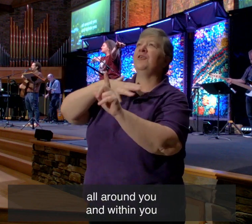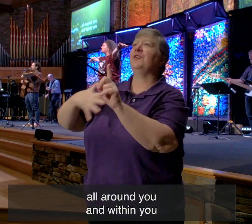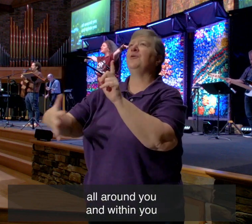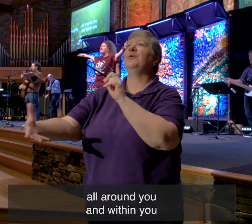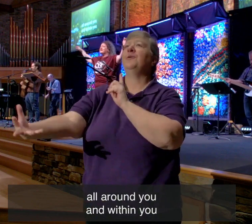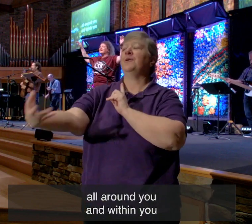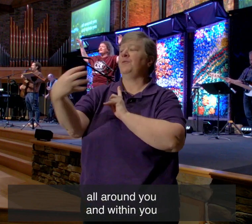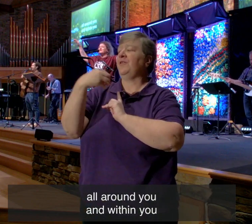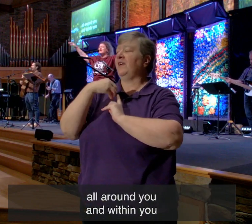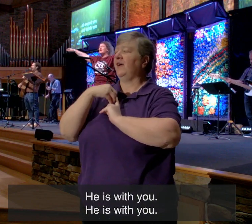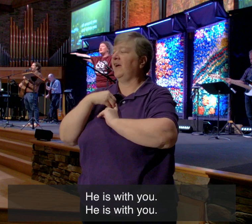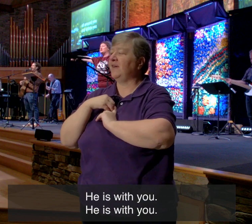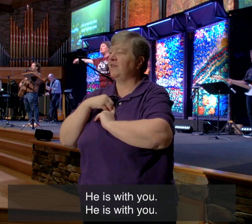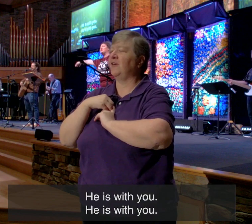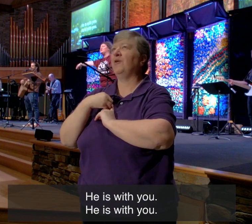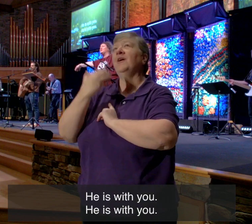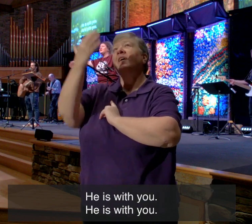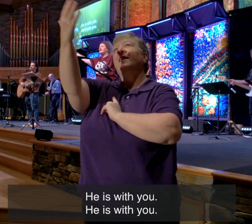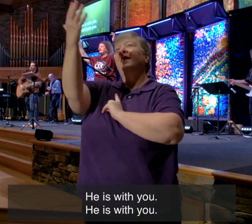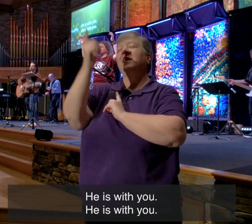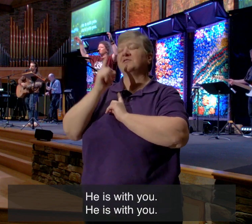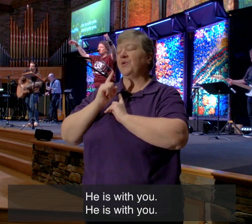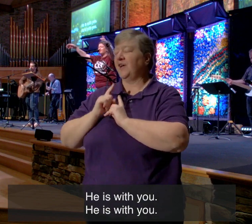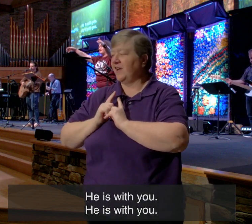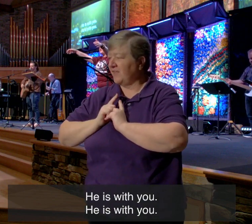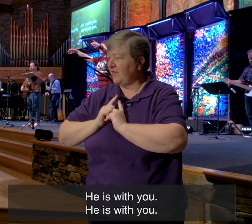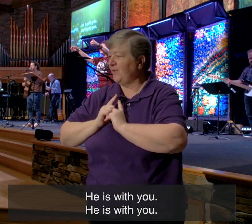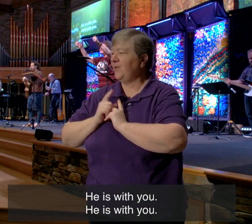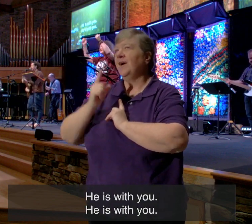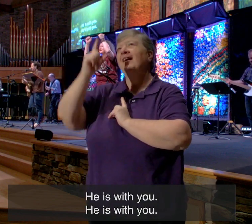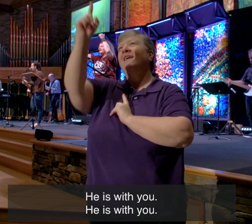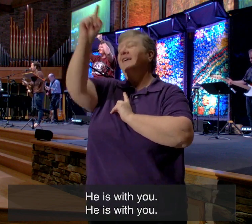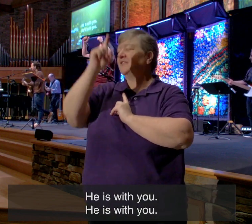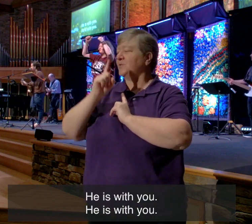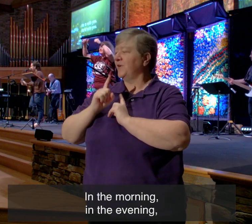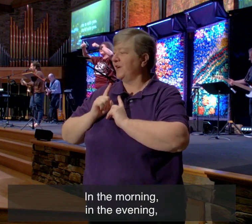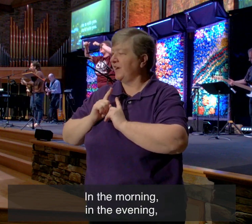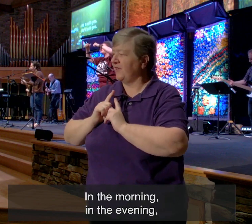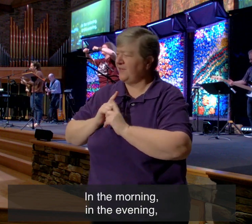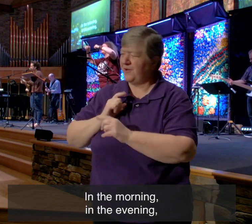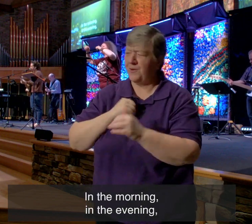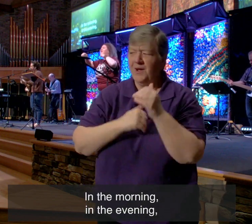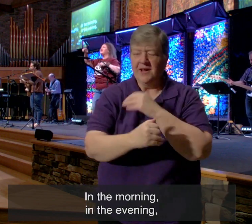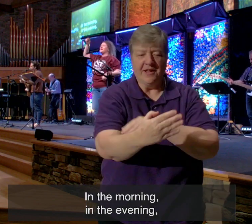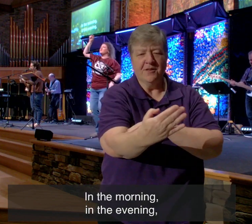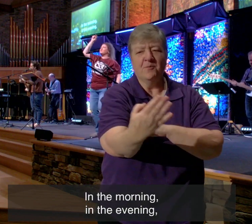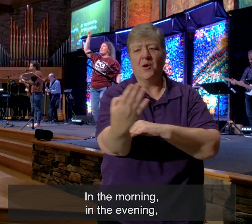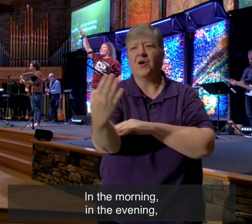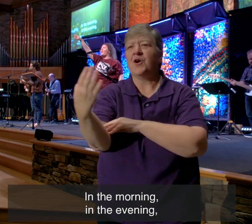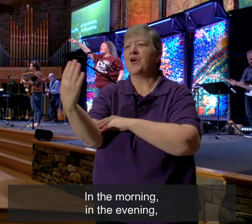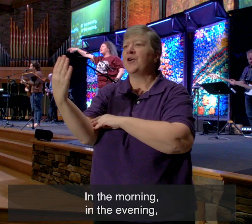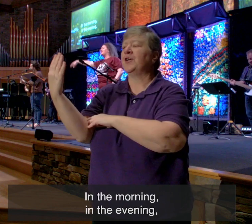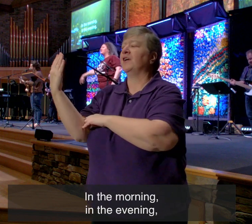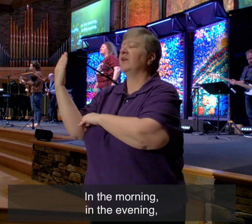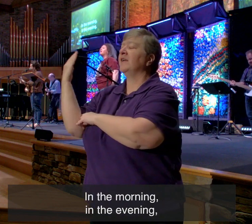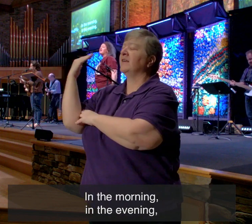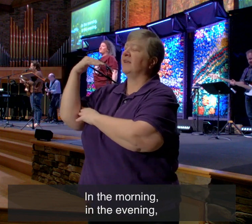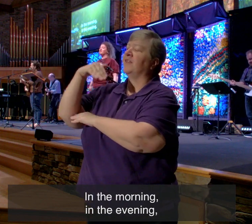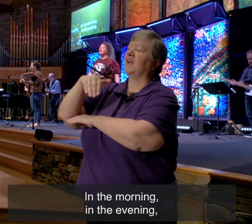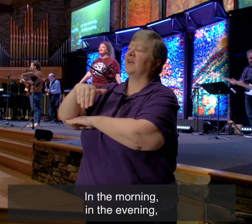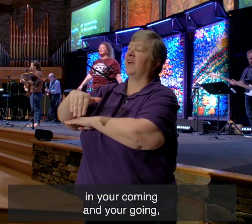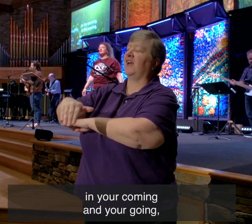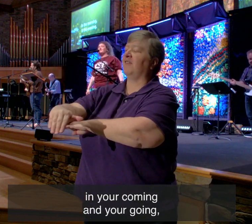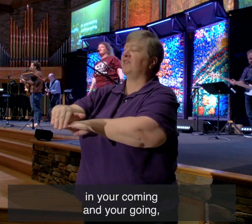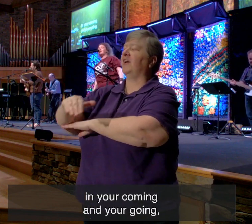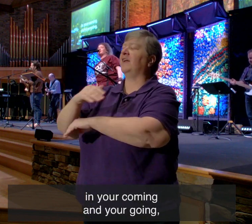all around you and within you. He is with you, he is with you in the